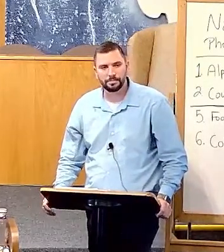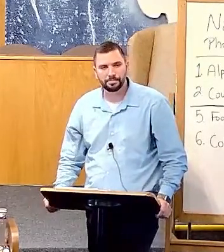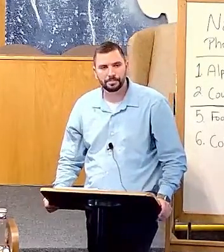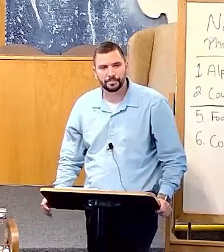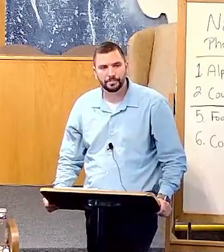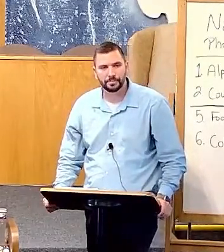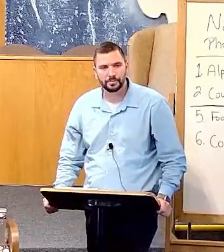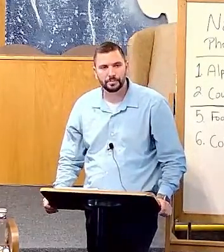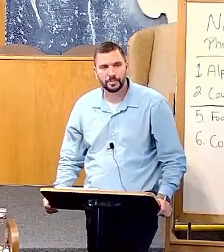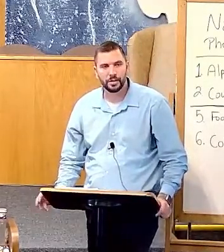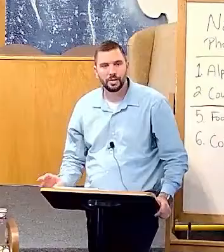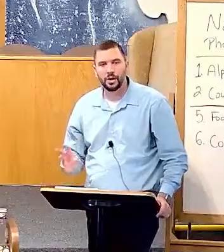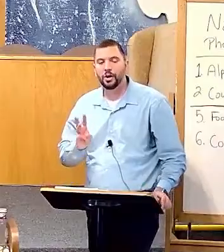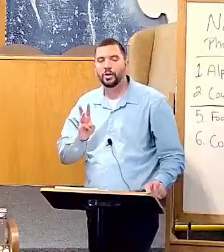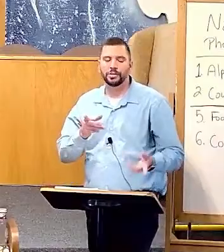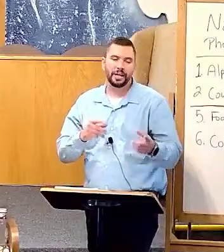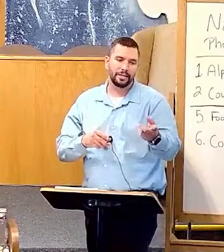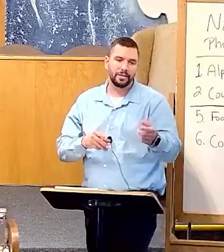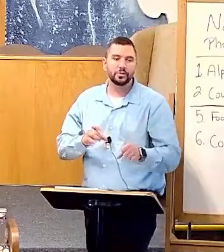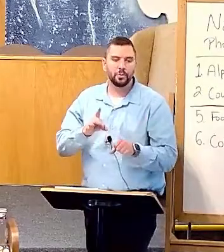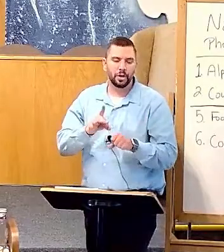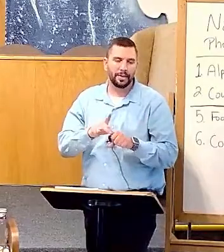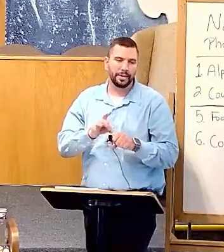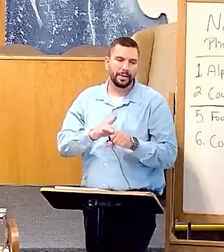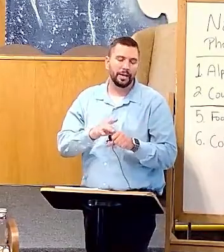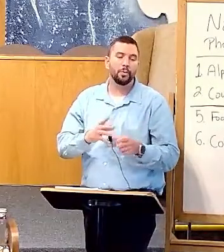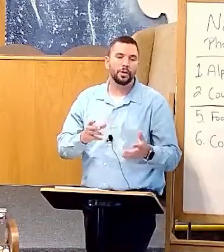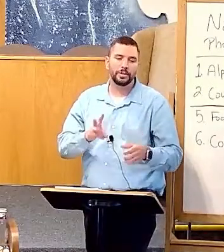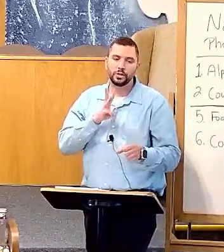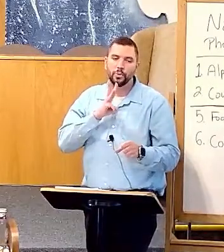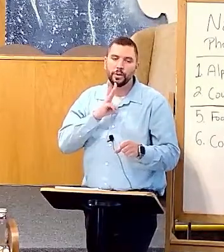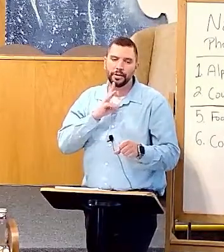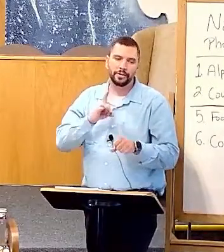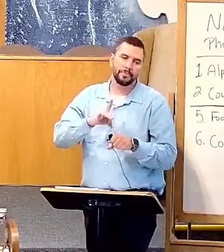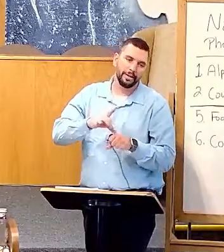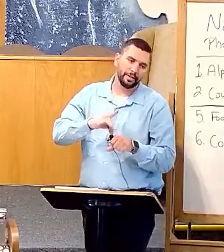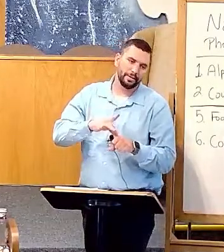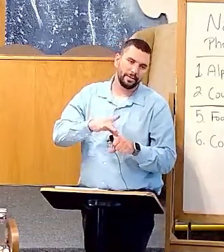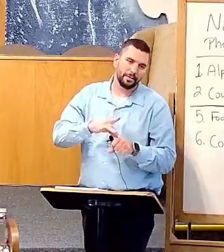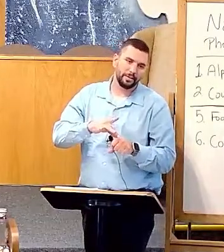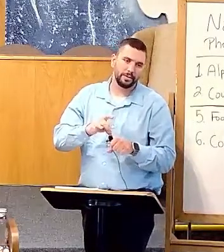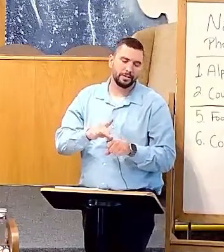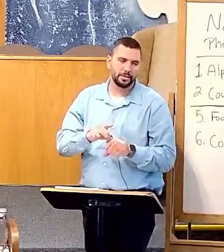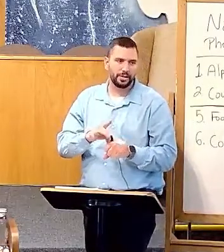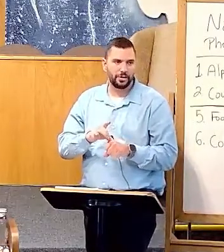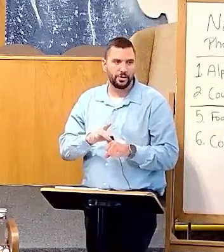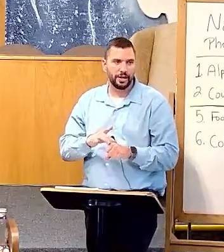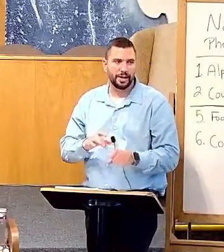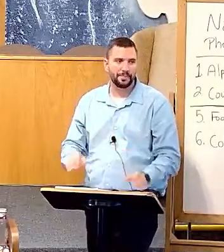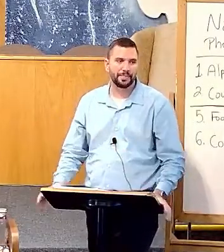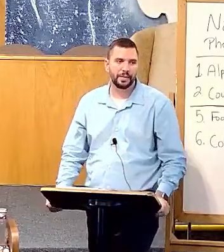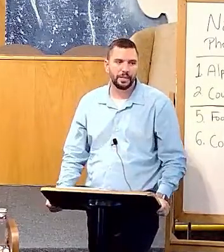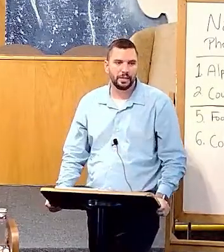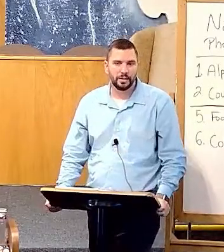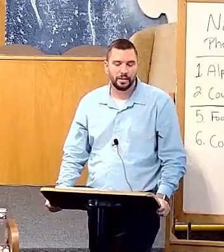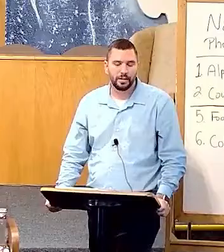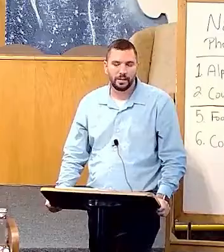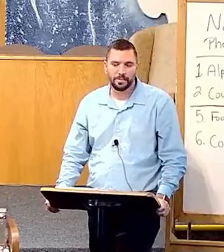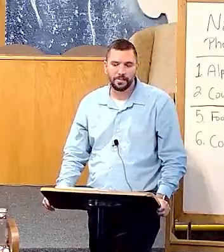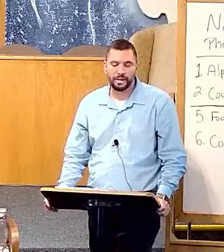Okay. So watermelon, I did that. Watermelon is watermelon. So then you do that. I looked a